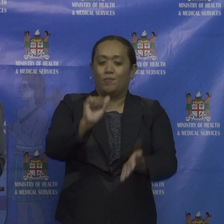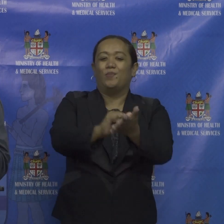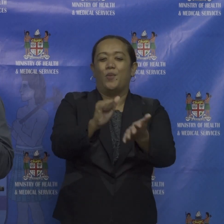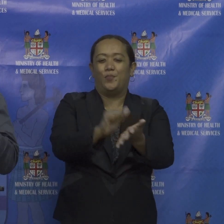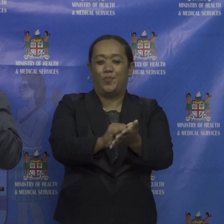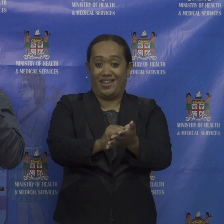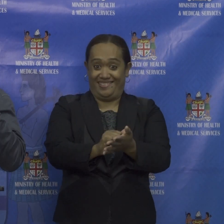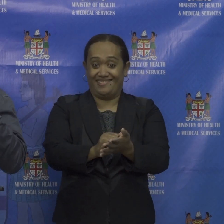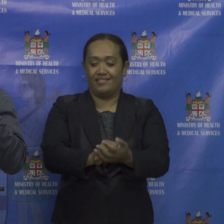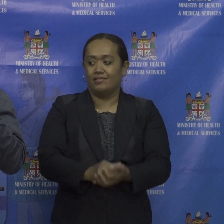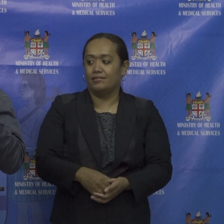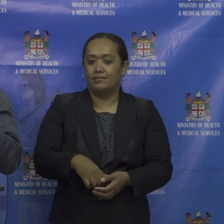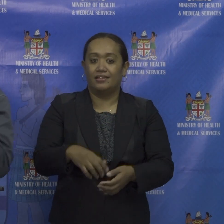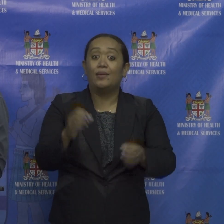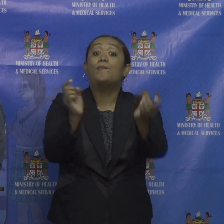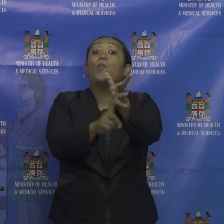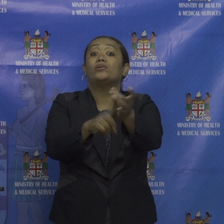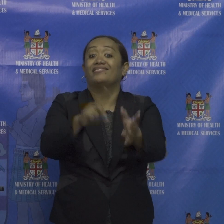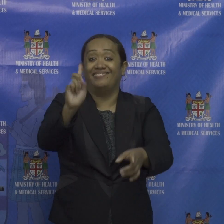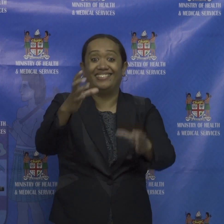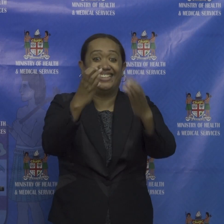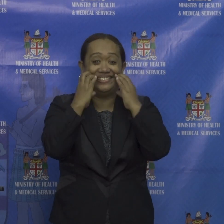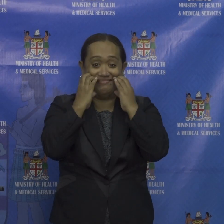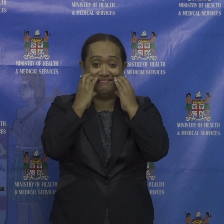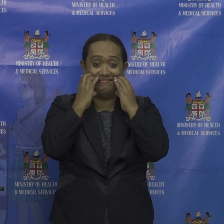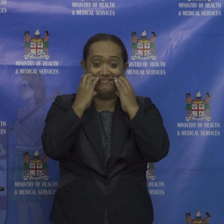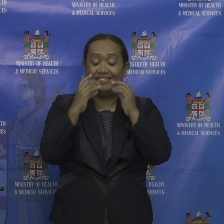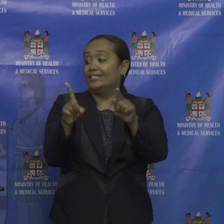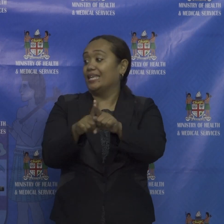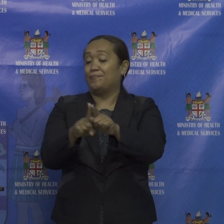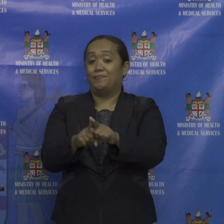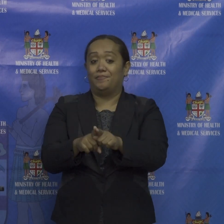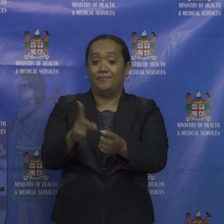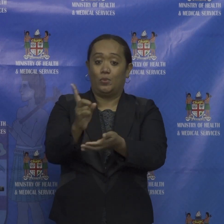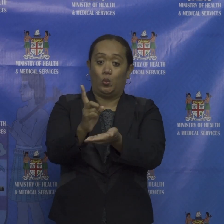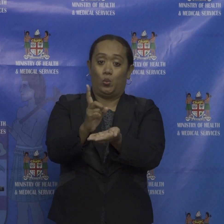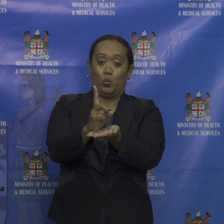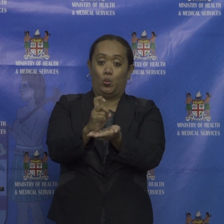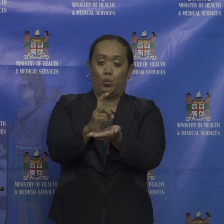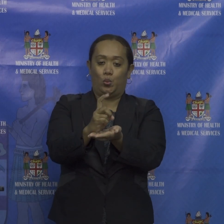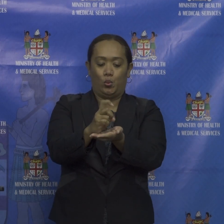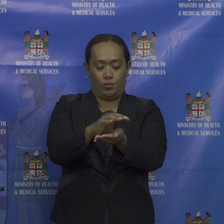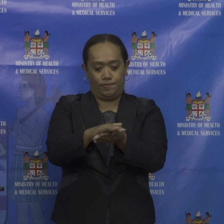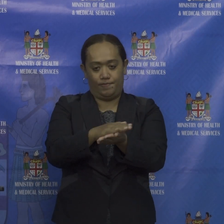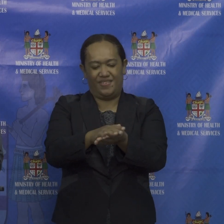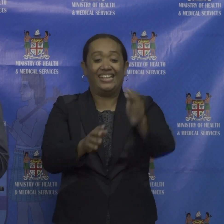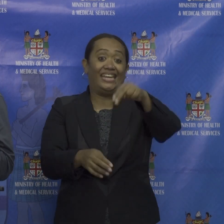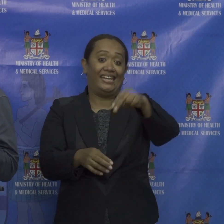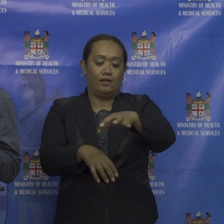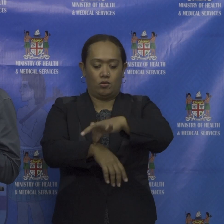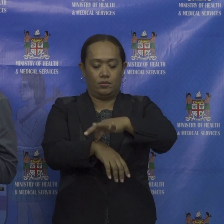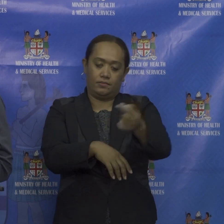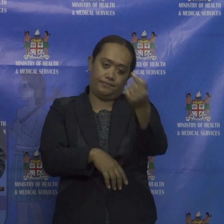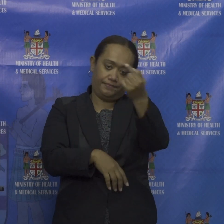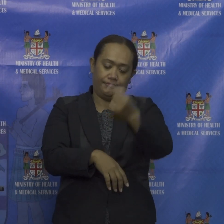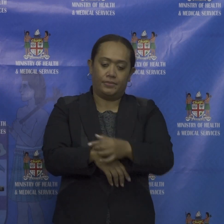clear importance will be this one, and the hand sanitizers. We need good amounts of hand sanitizers around so